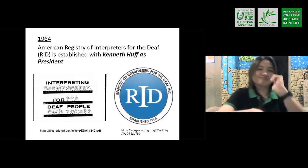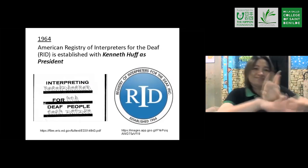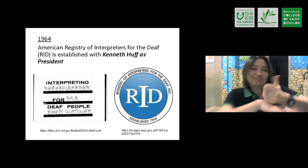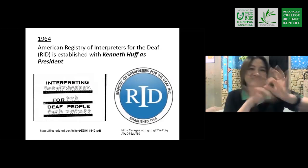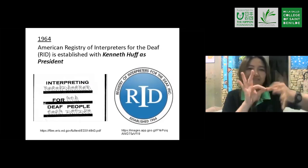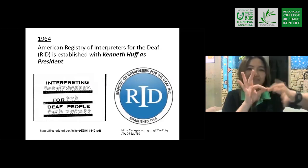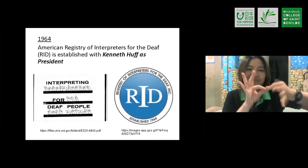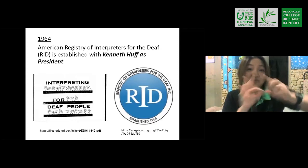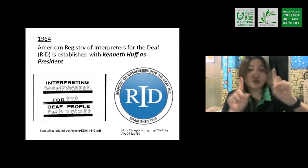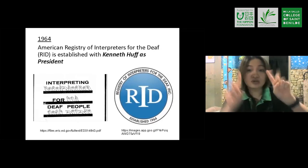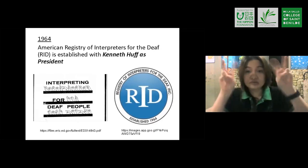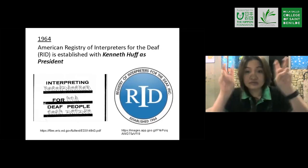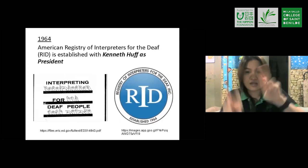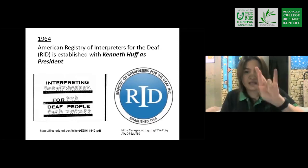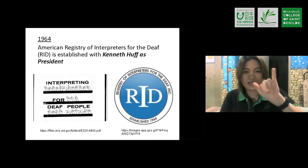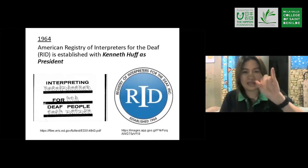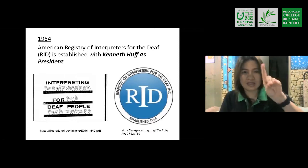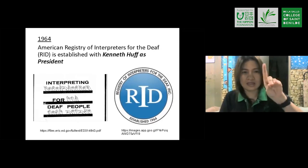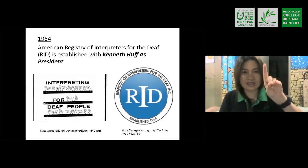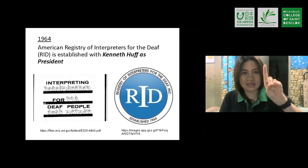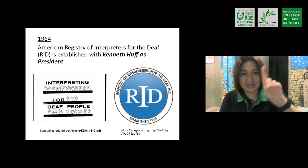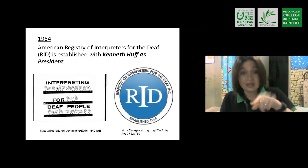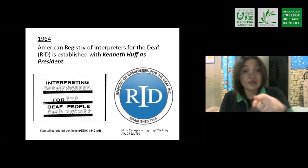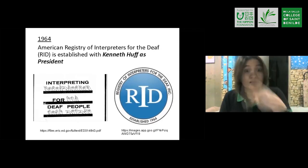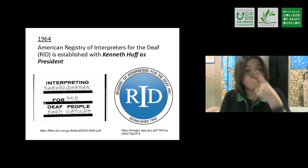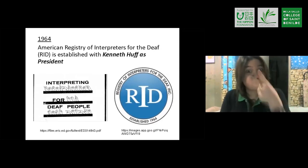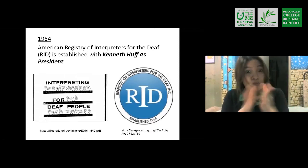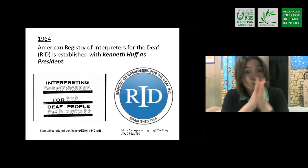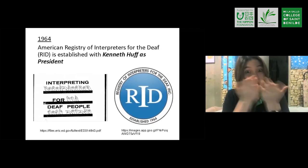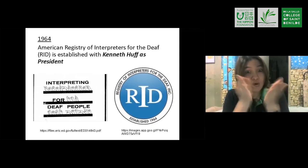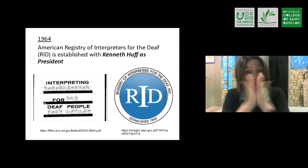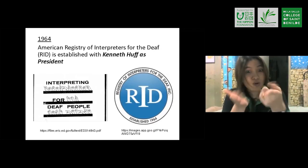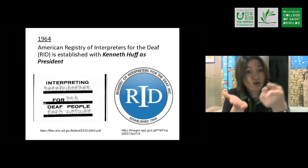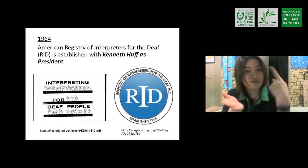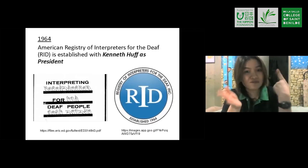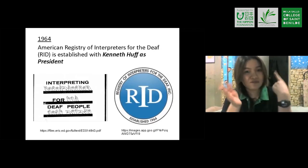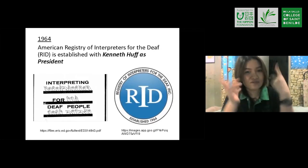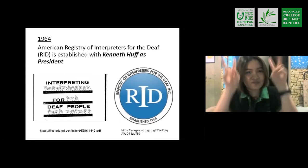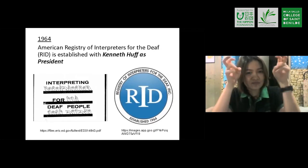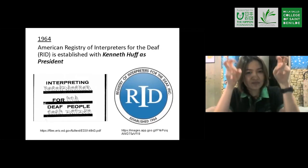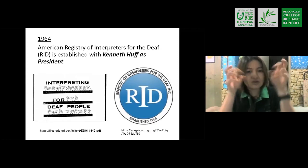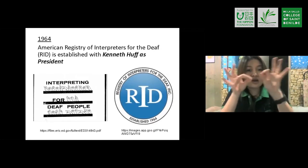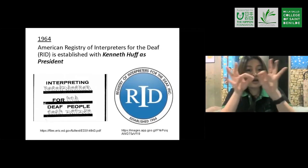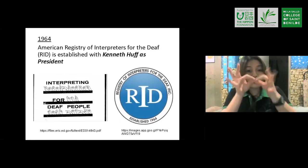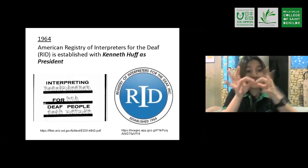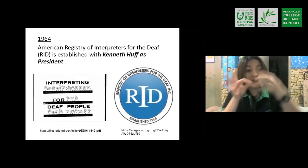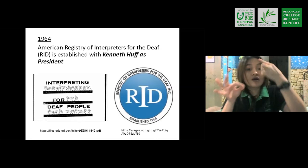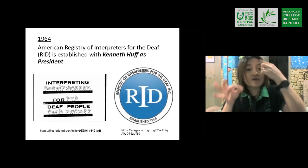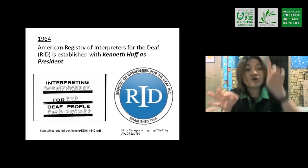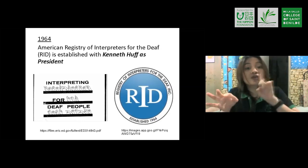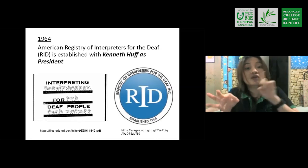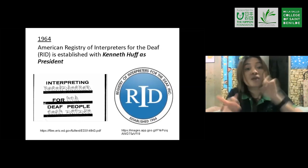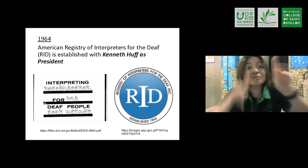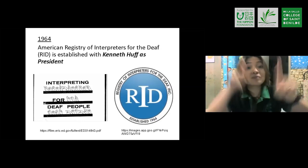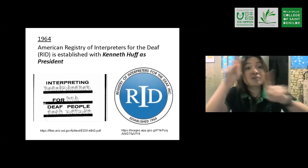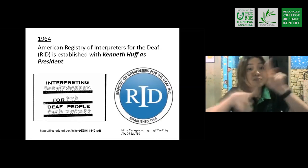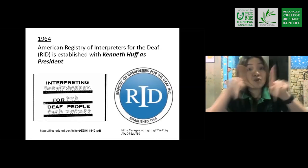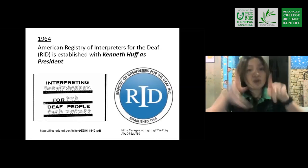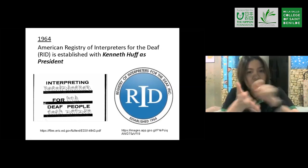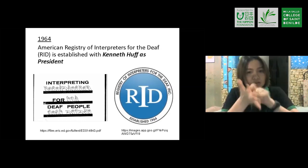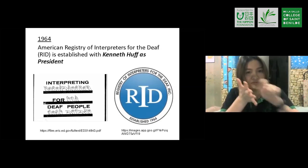So now that it was deemed a true language, uh, the establishment of